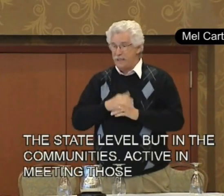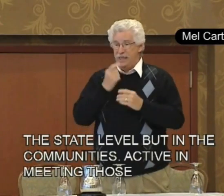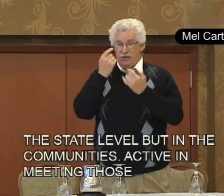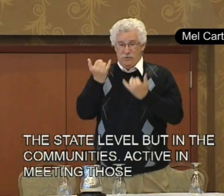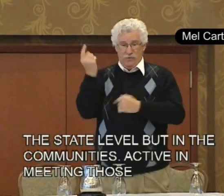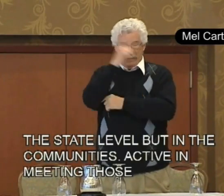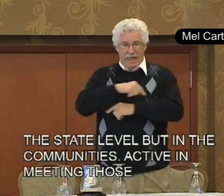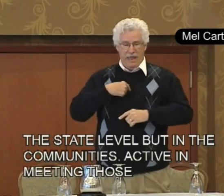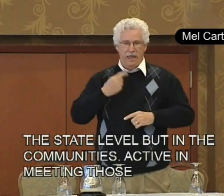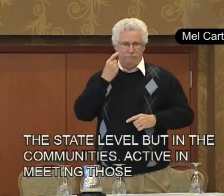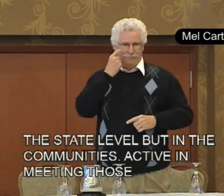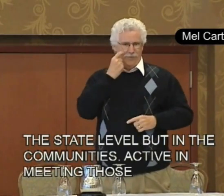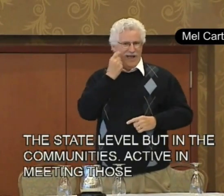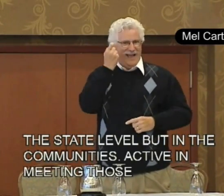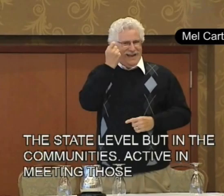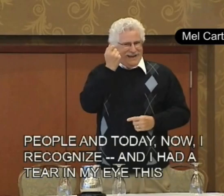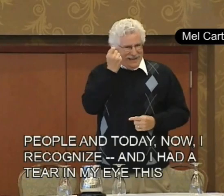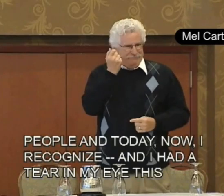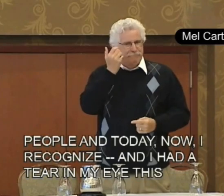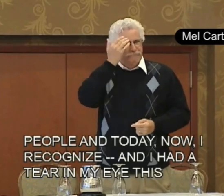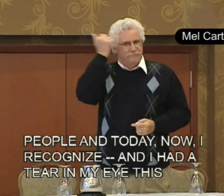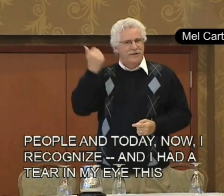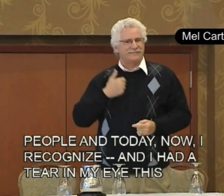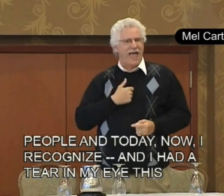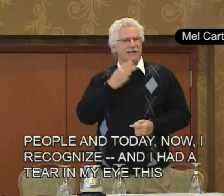active and meeting those people and today now I recognize